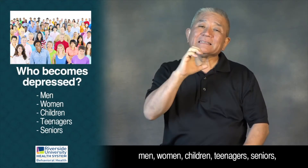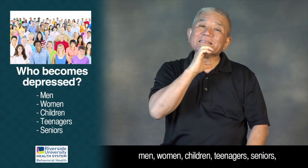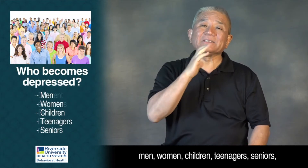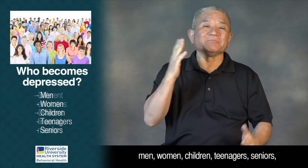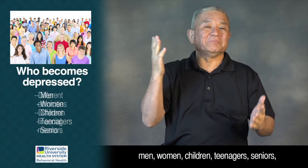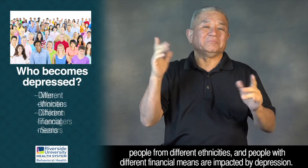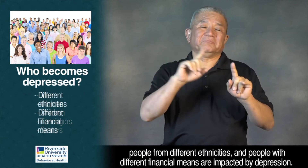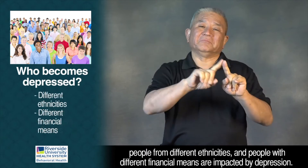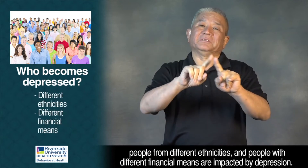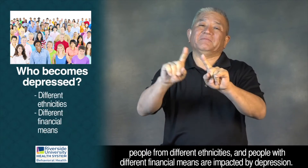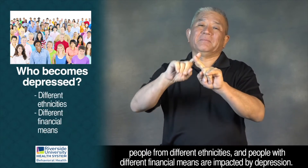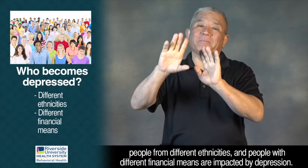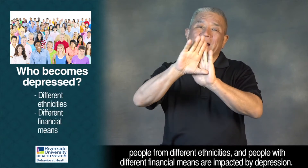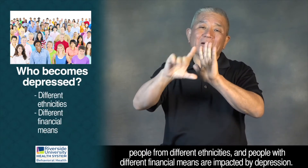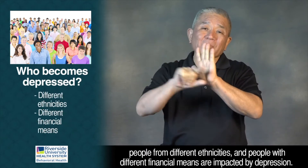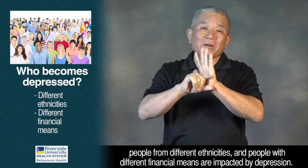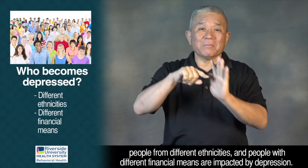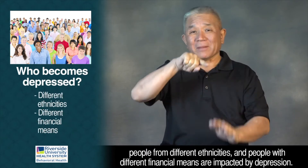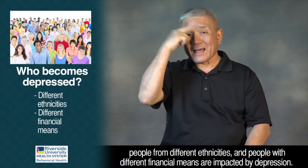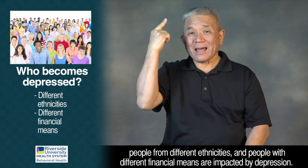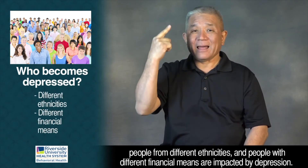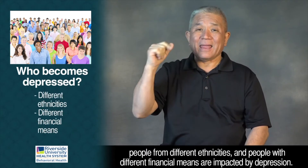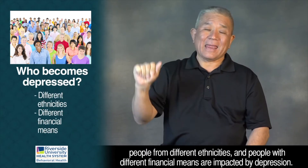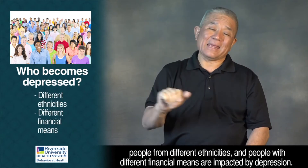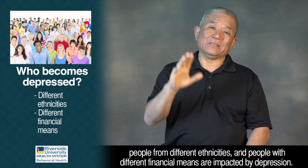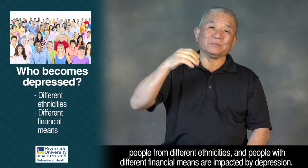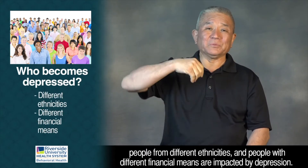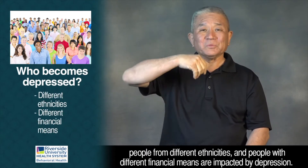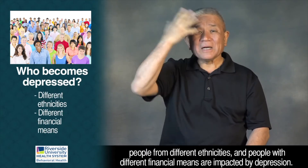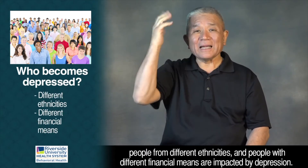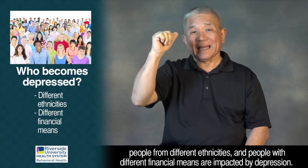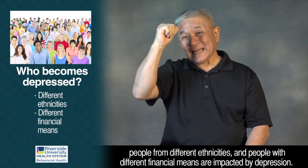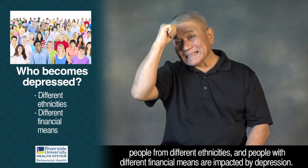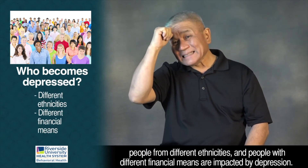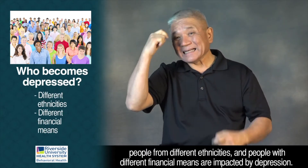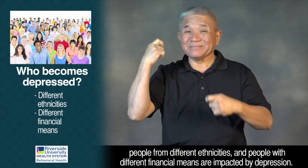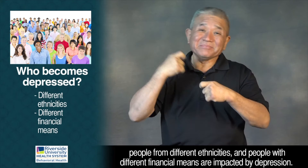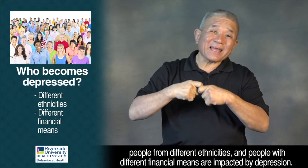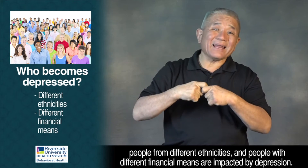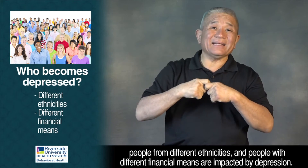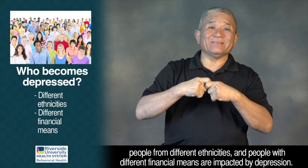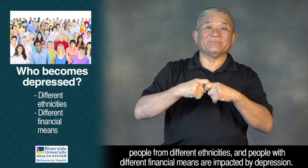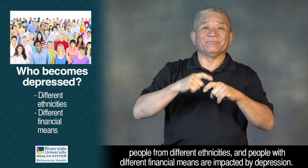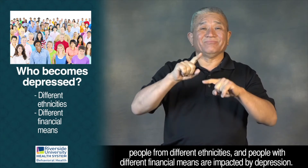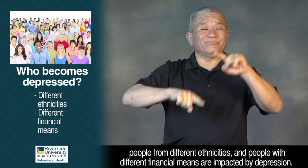teenagers, seniors, people from different ethnicities, and people with different financial